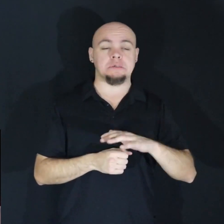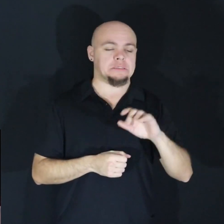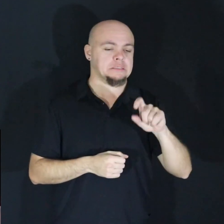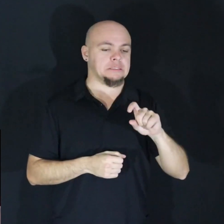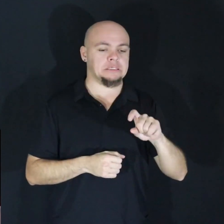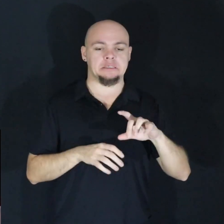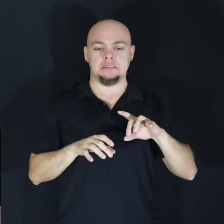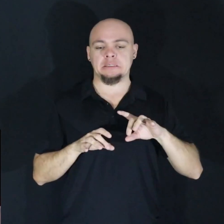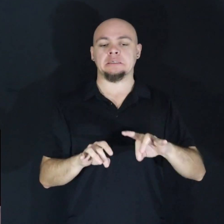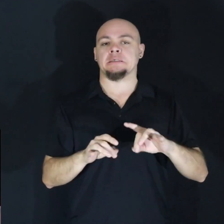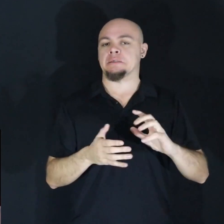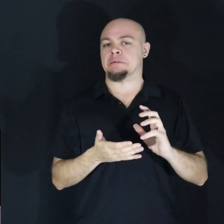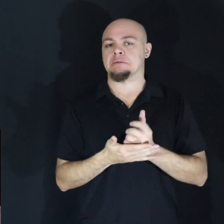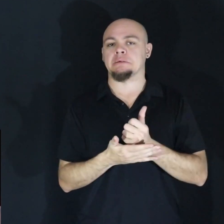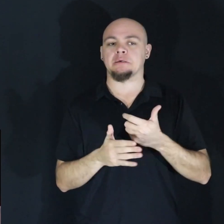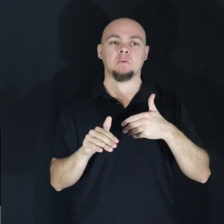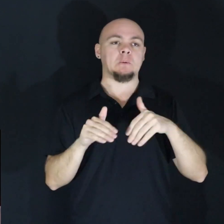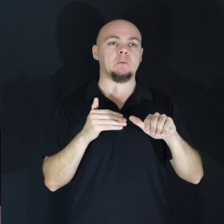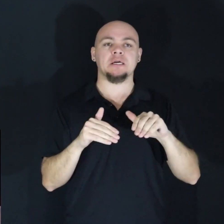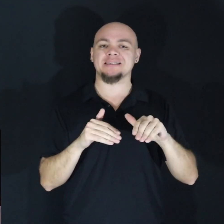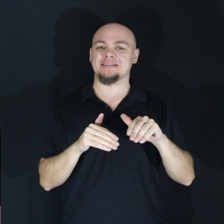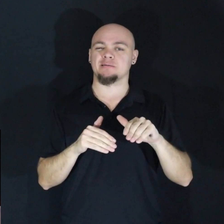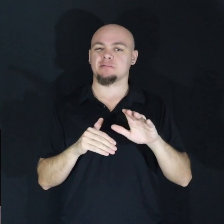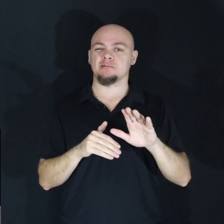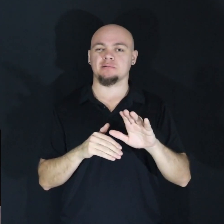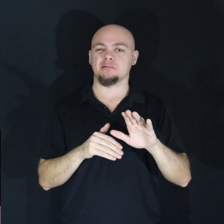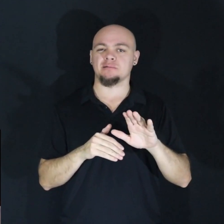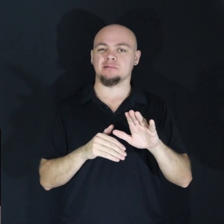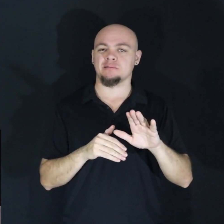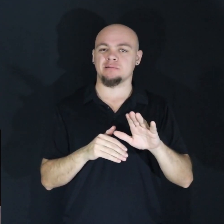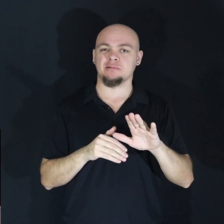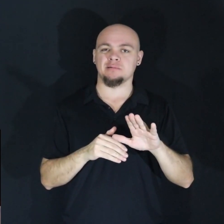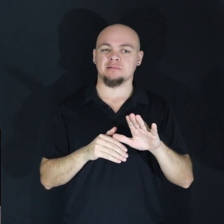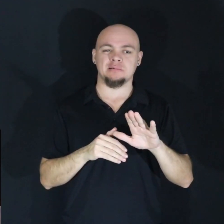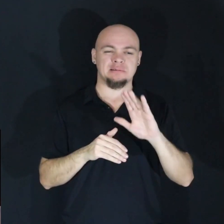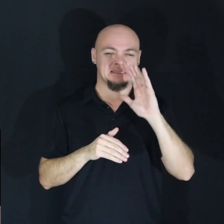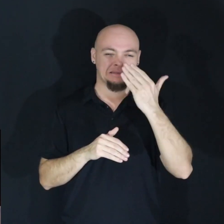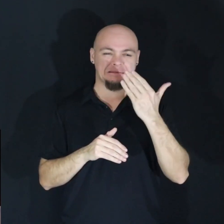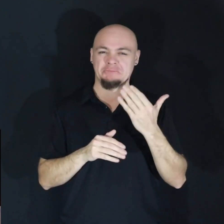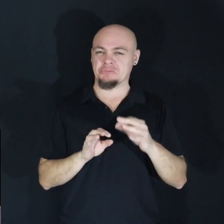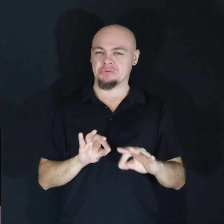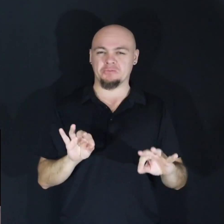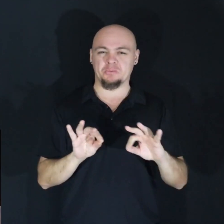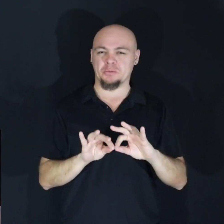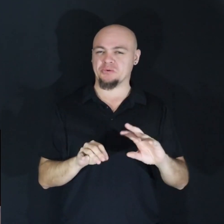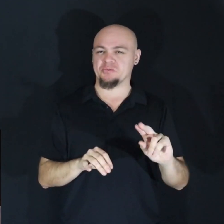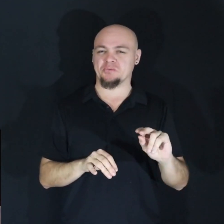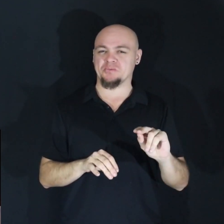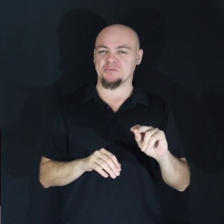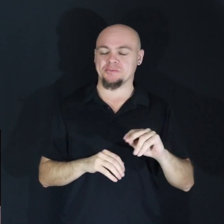regain of walking again didn't seem as important.